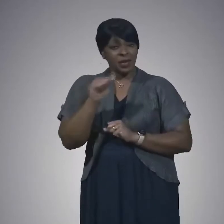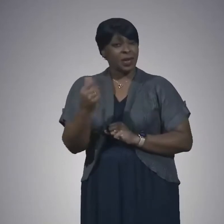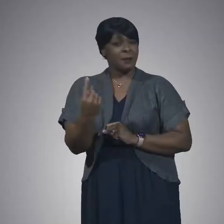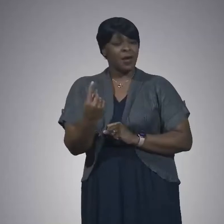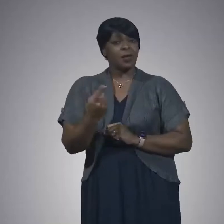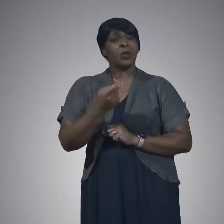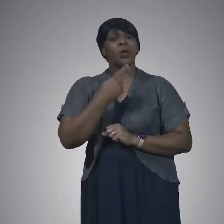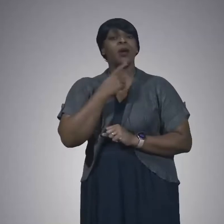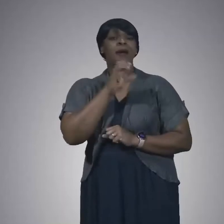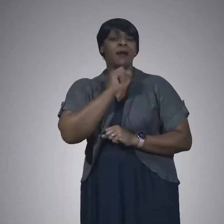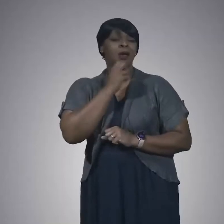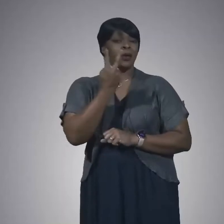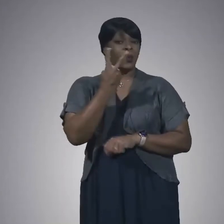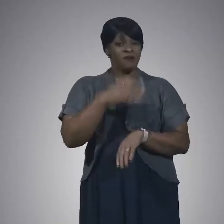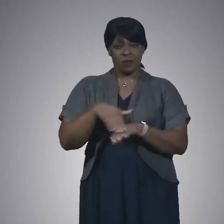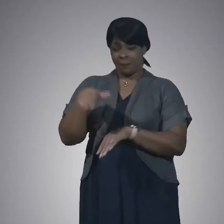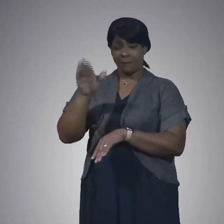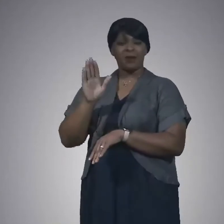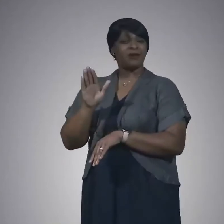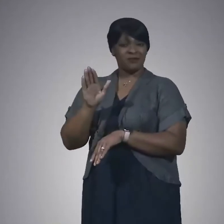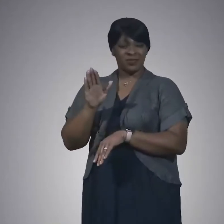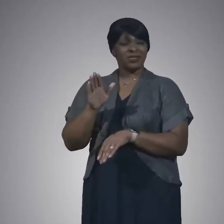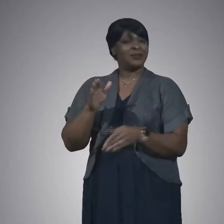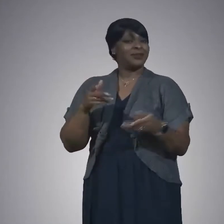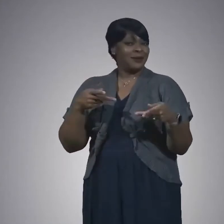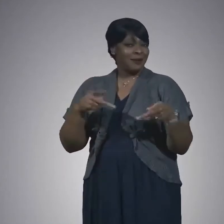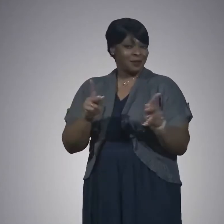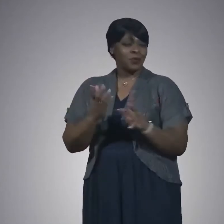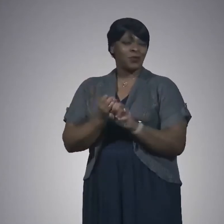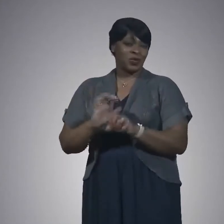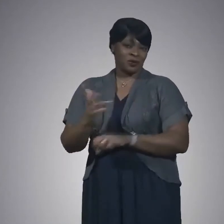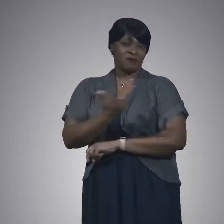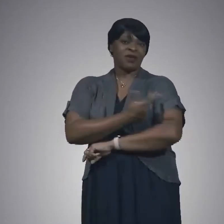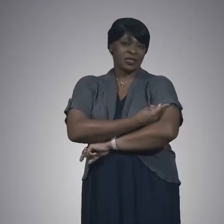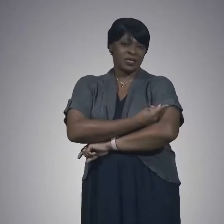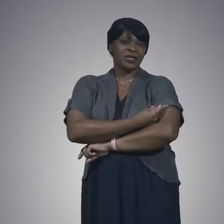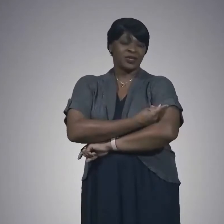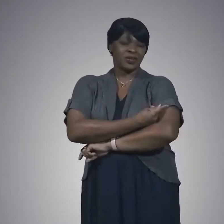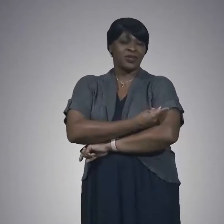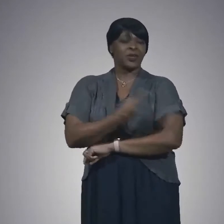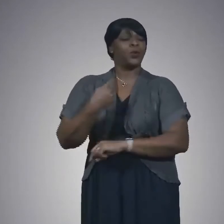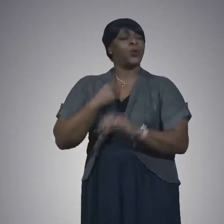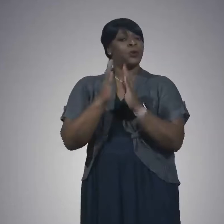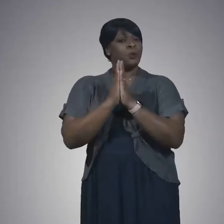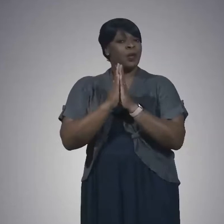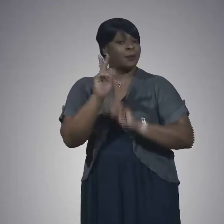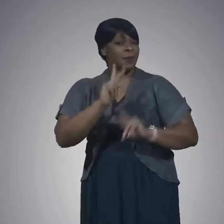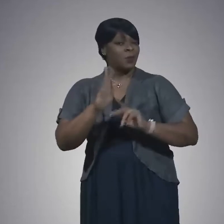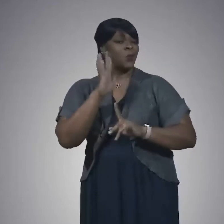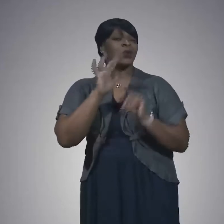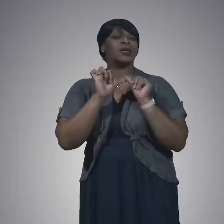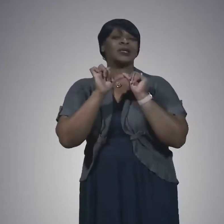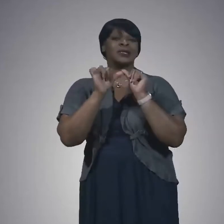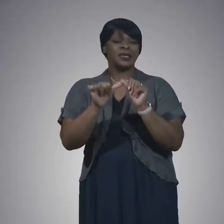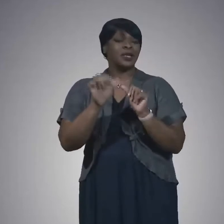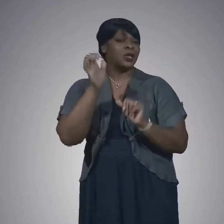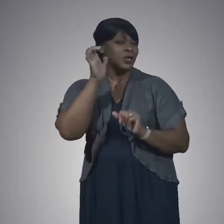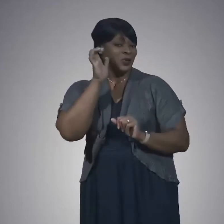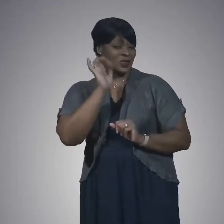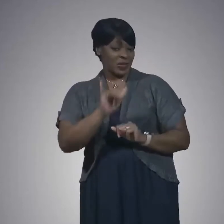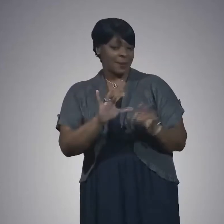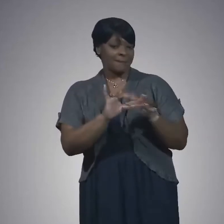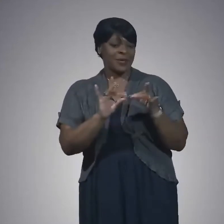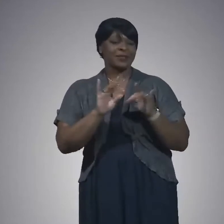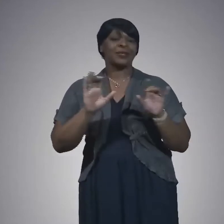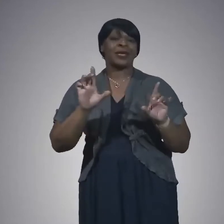anybody 12 and over is eligible to be vaccinated. And we pray that people will continue to hear that message and